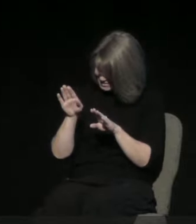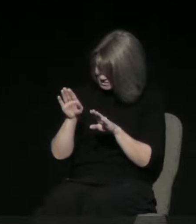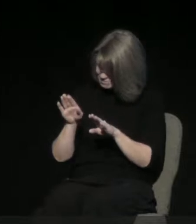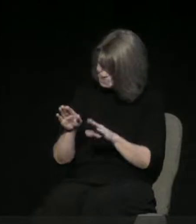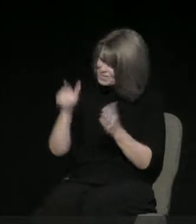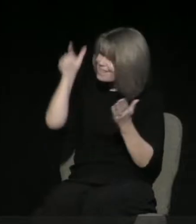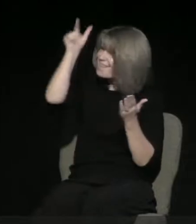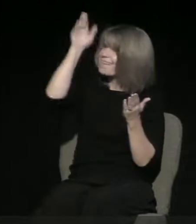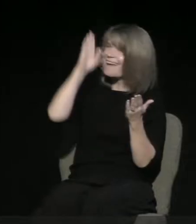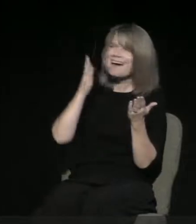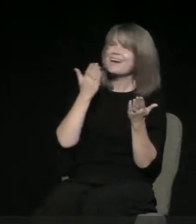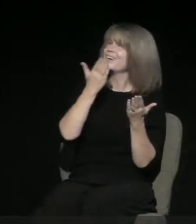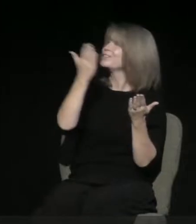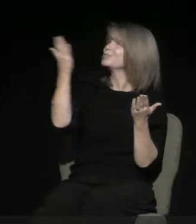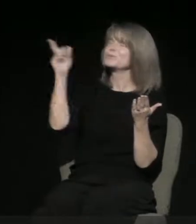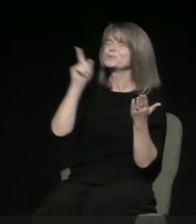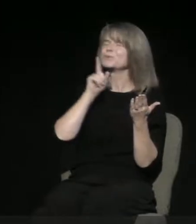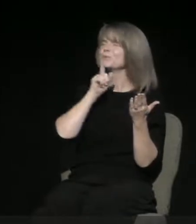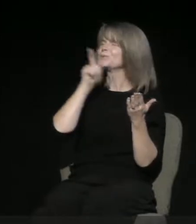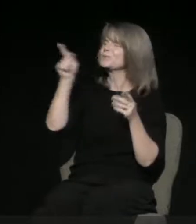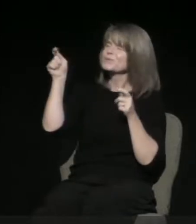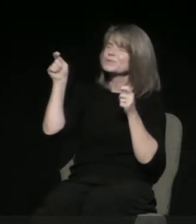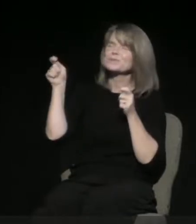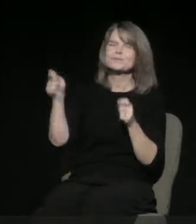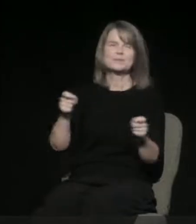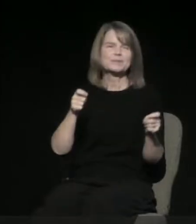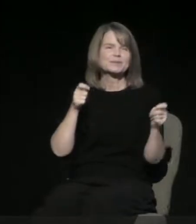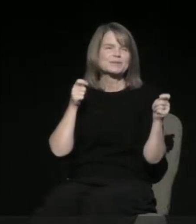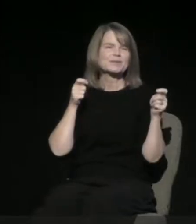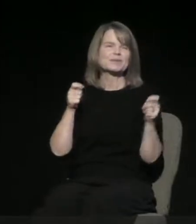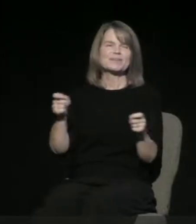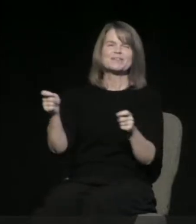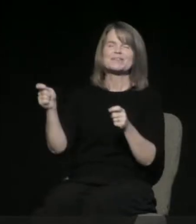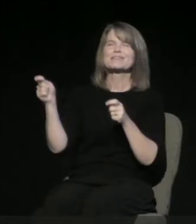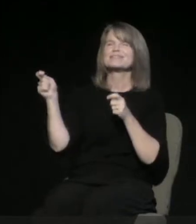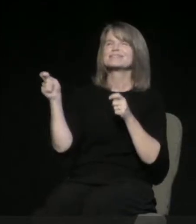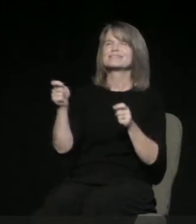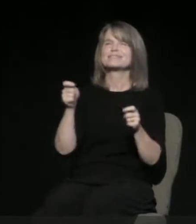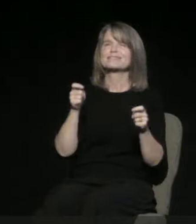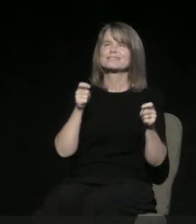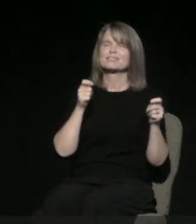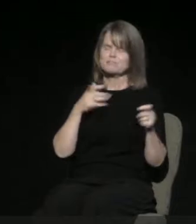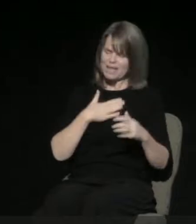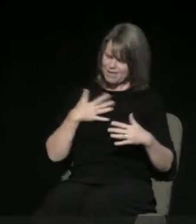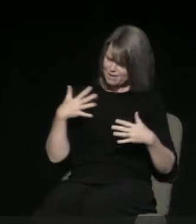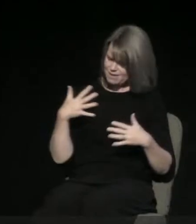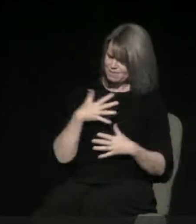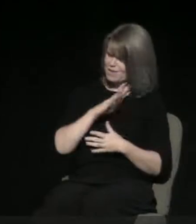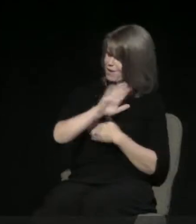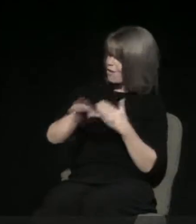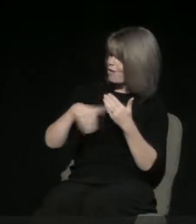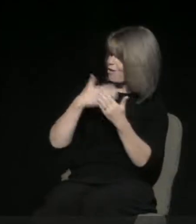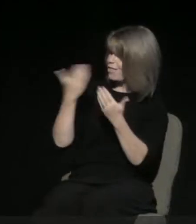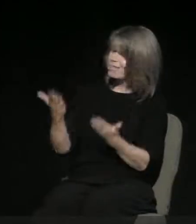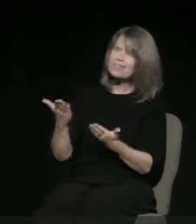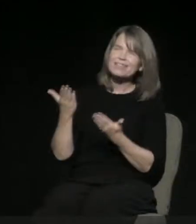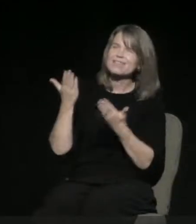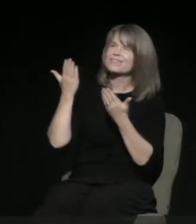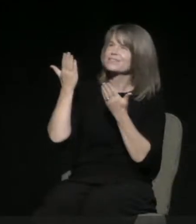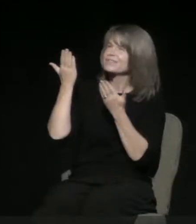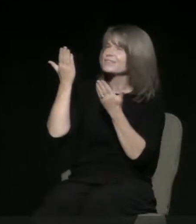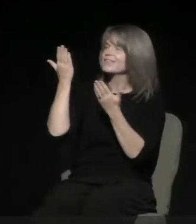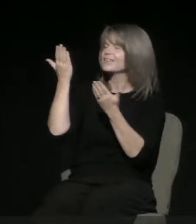high Oh God, the battle belongs to you Everything I